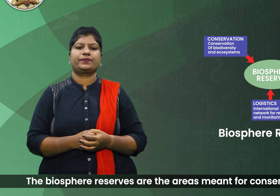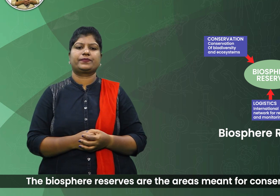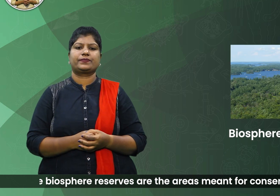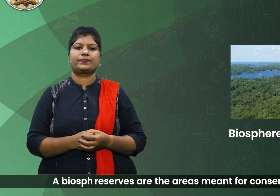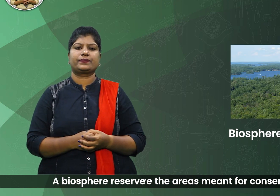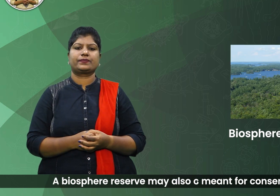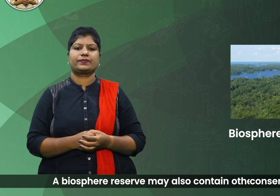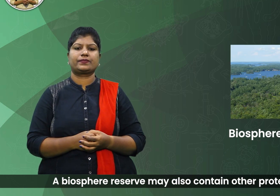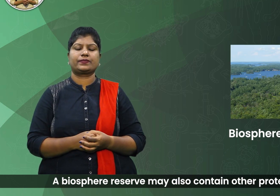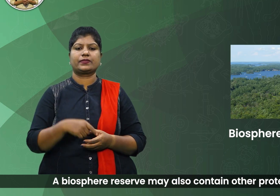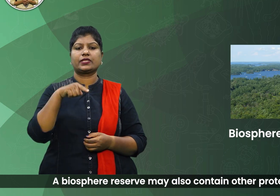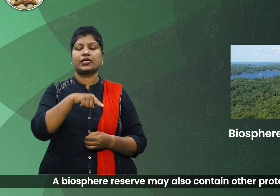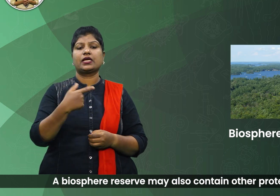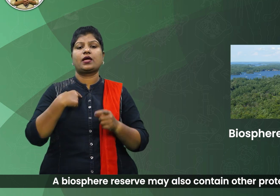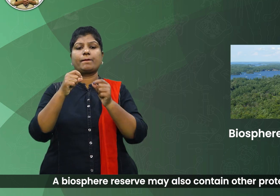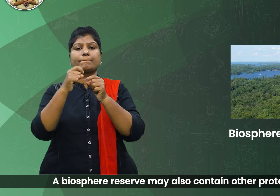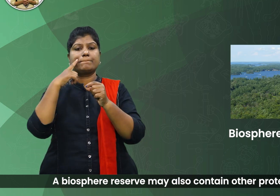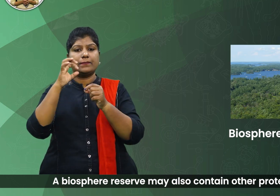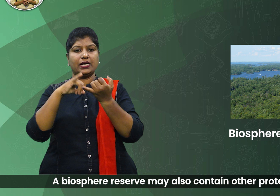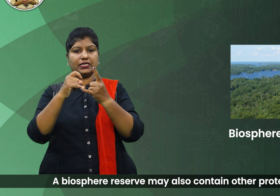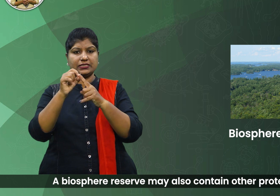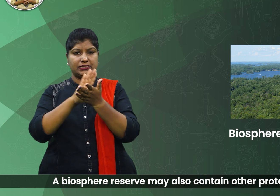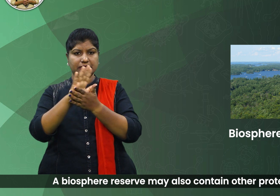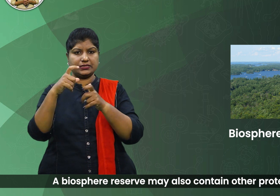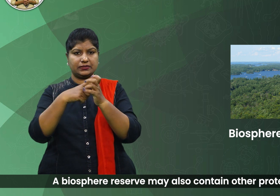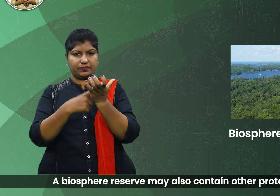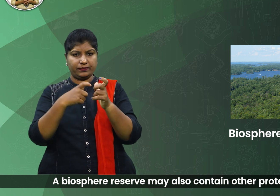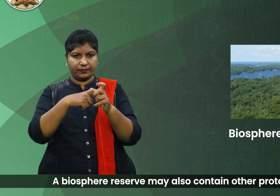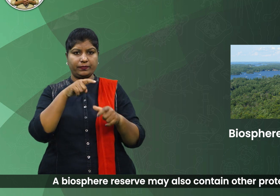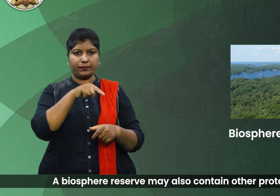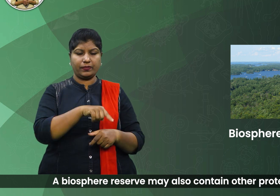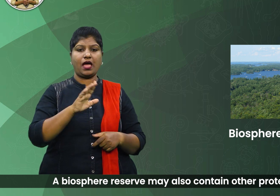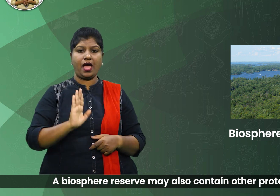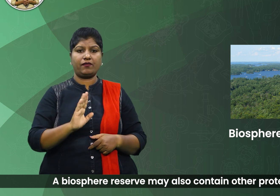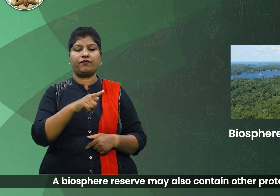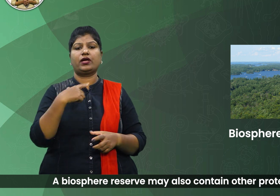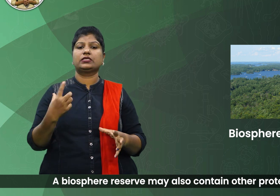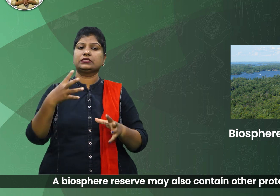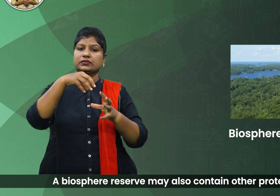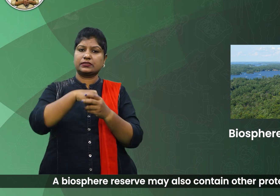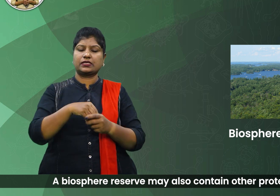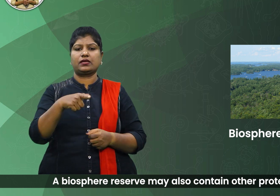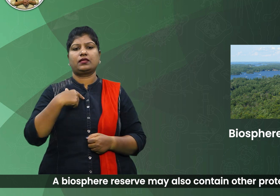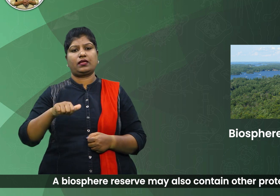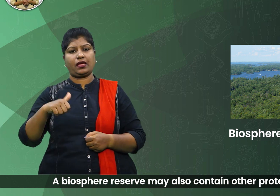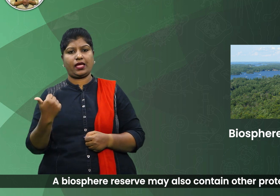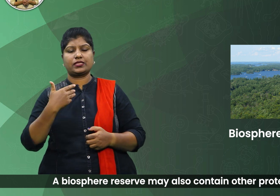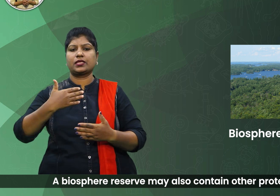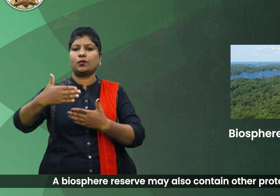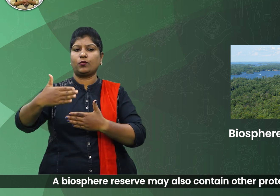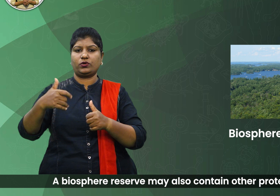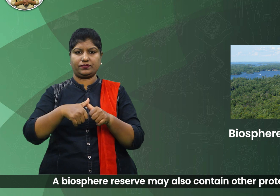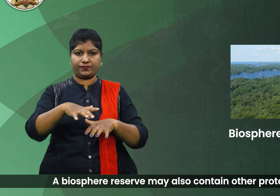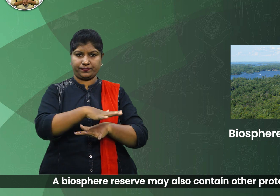A biosphere reserve may also contain other protected areas in